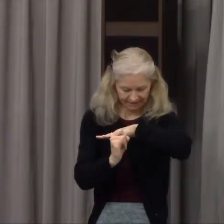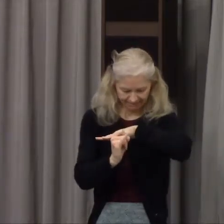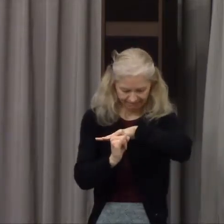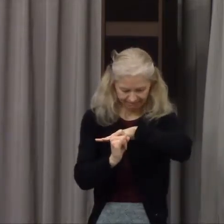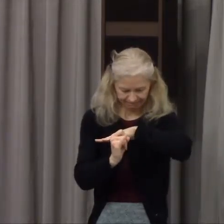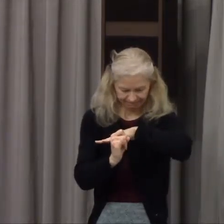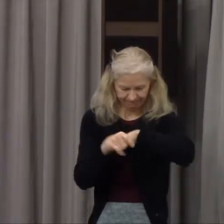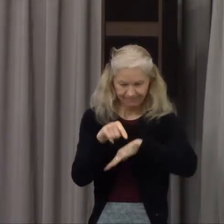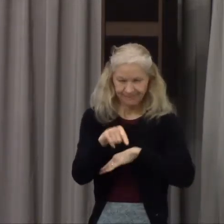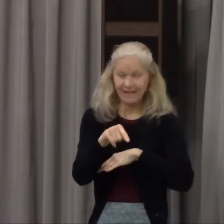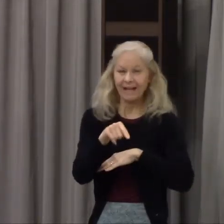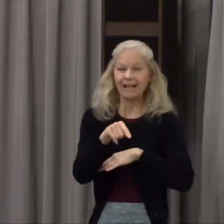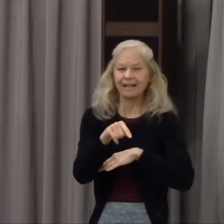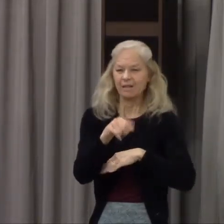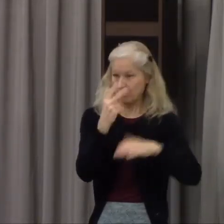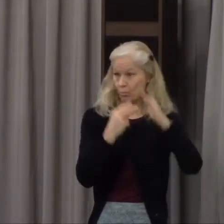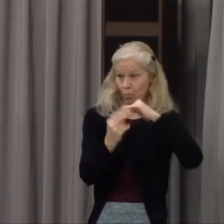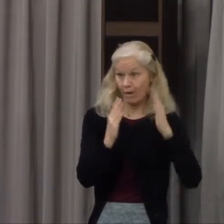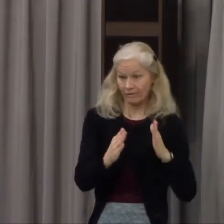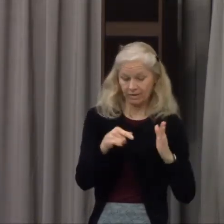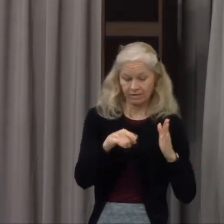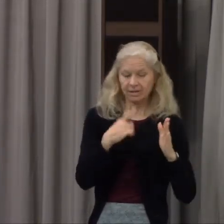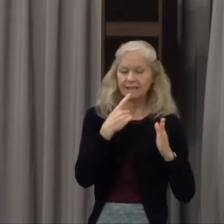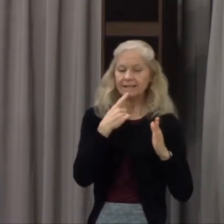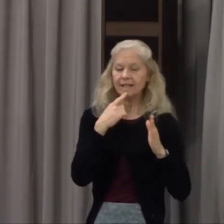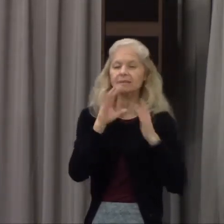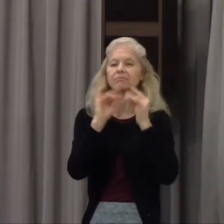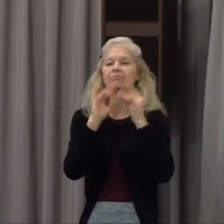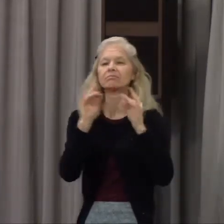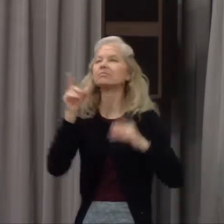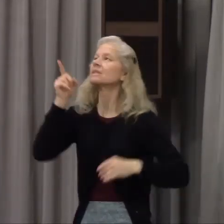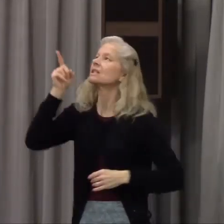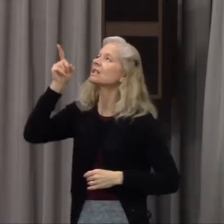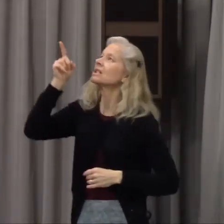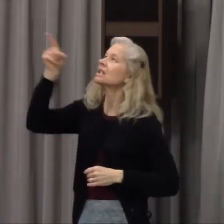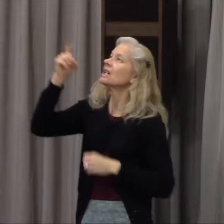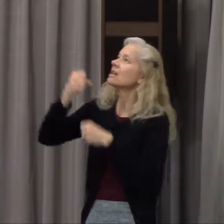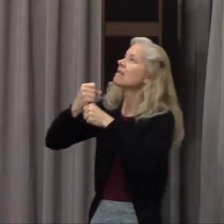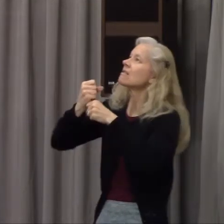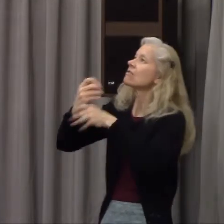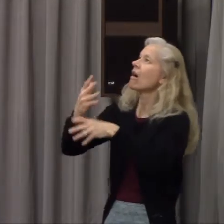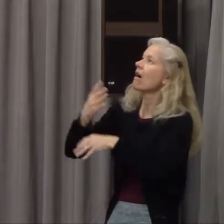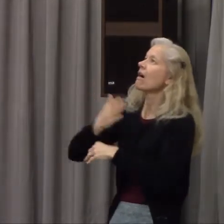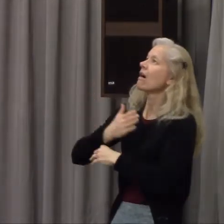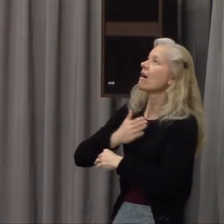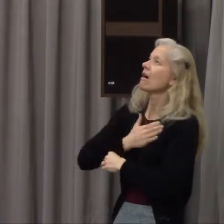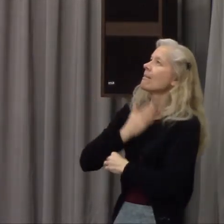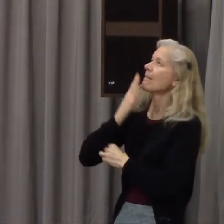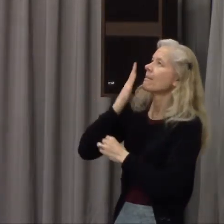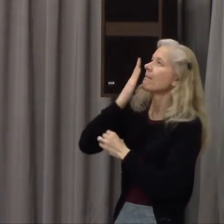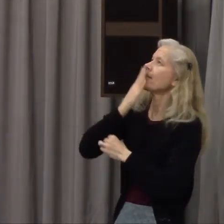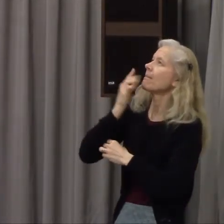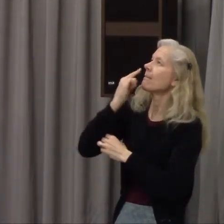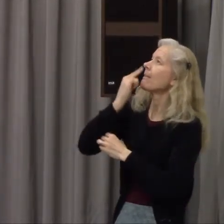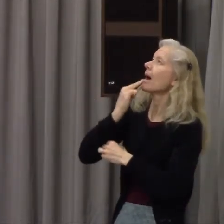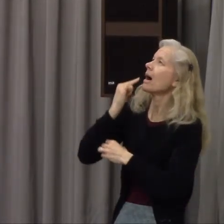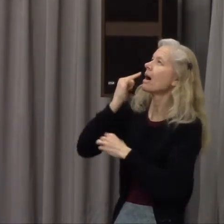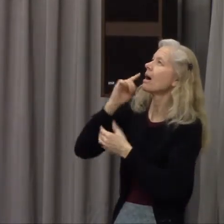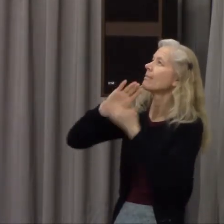sword. In the shadow of his hand hath he hid me, and made me a polished